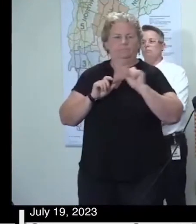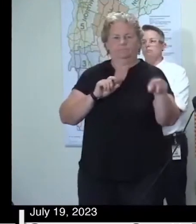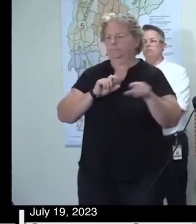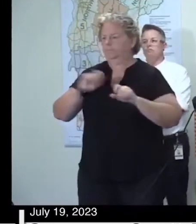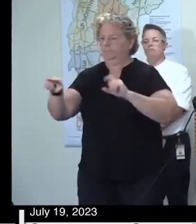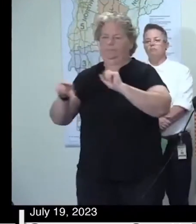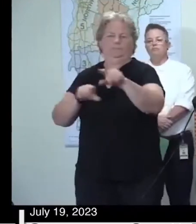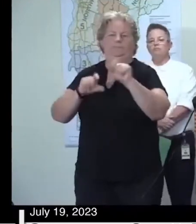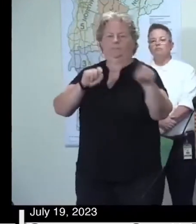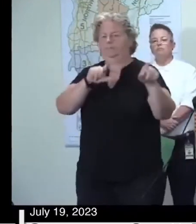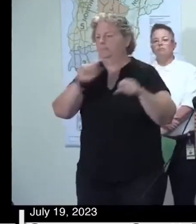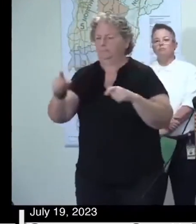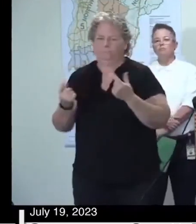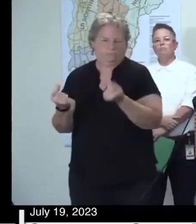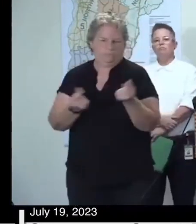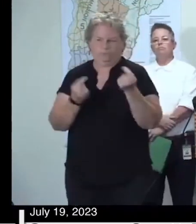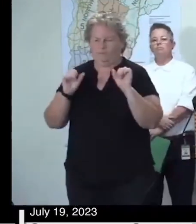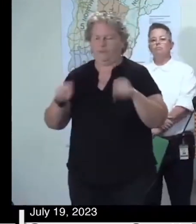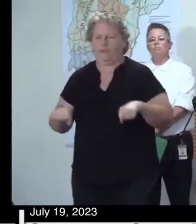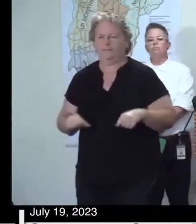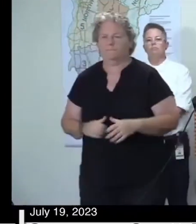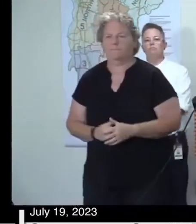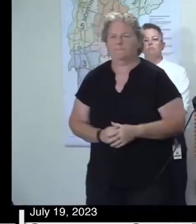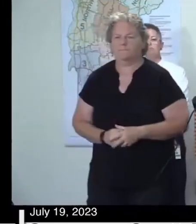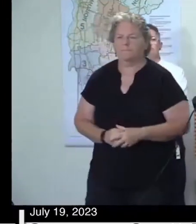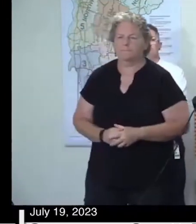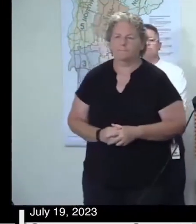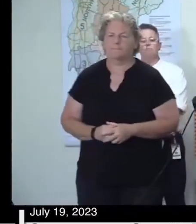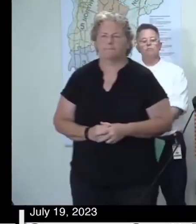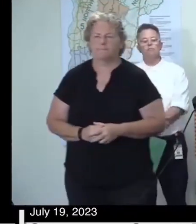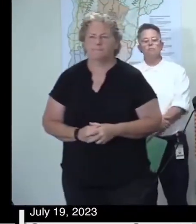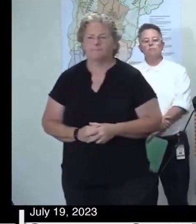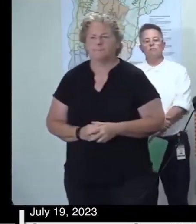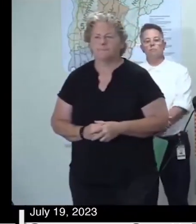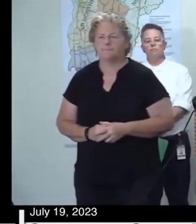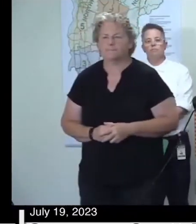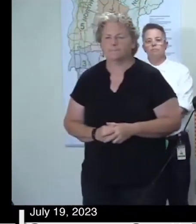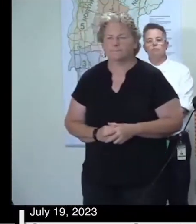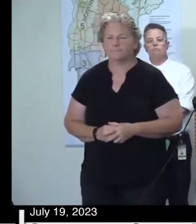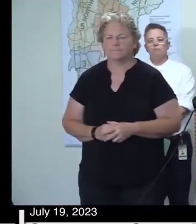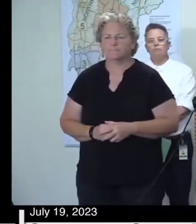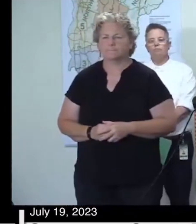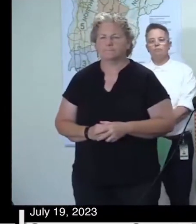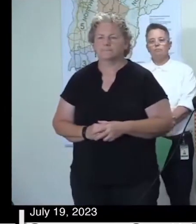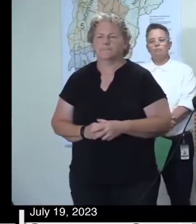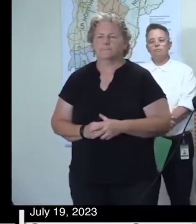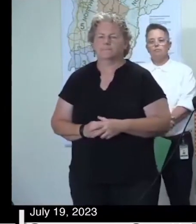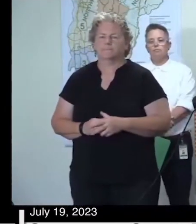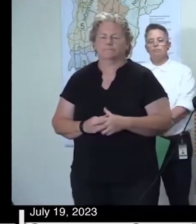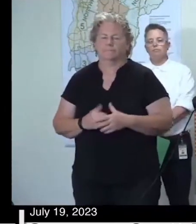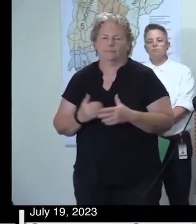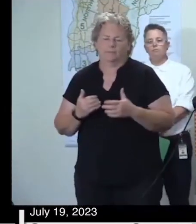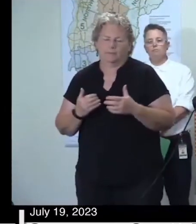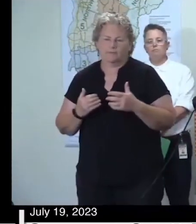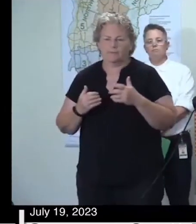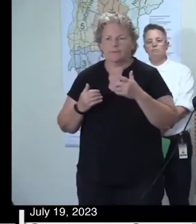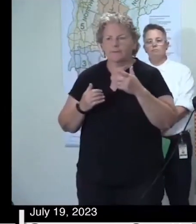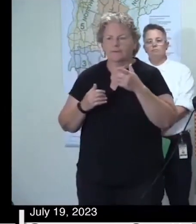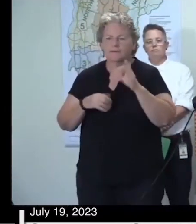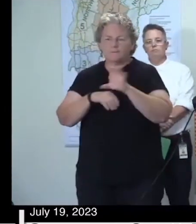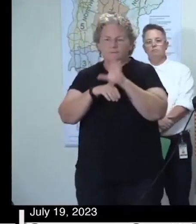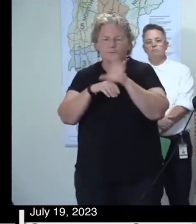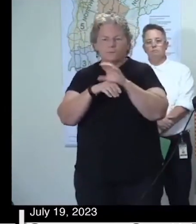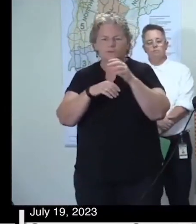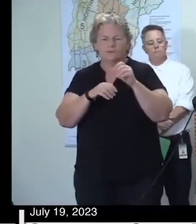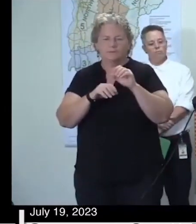volunteer efforts. We continue to encourage Vermonters to join local efforts as they arise. It is often most